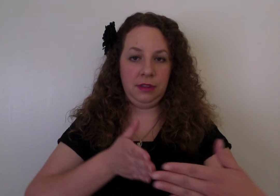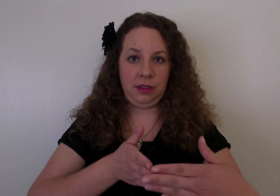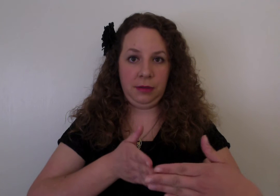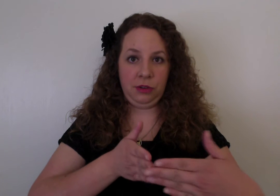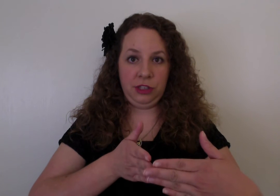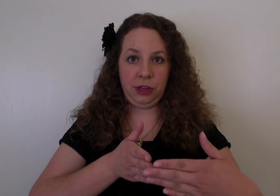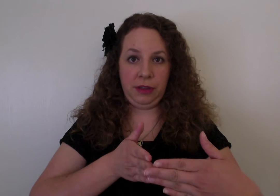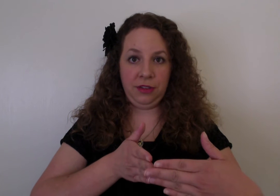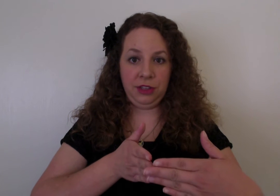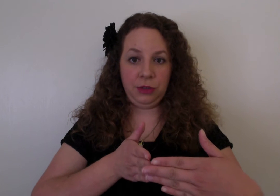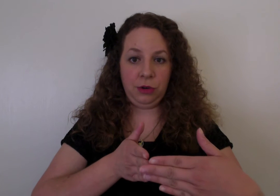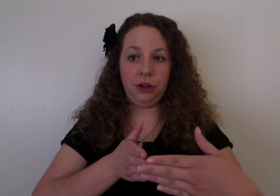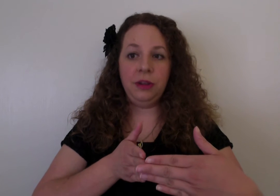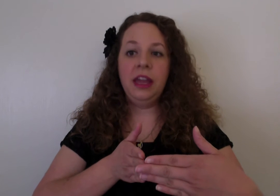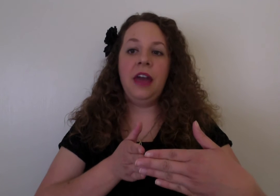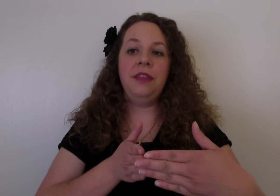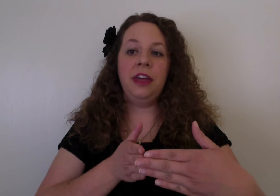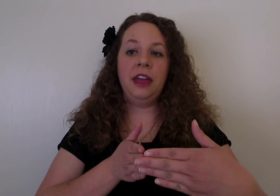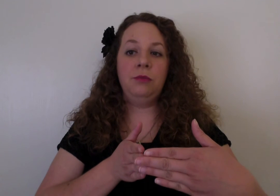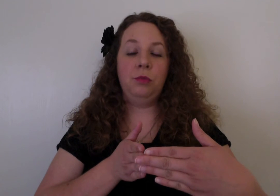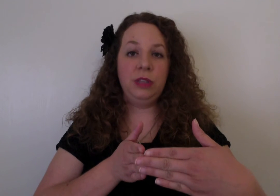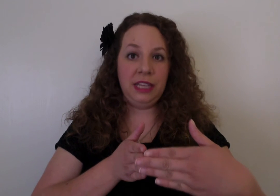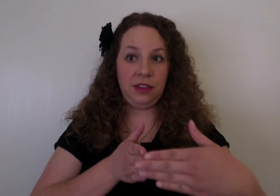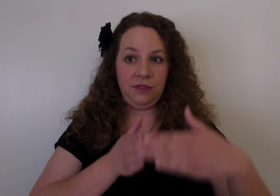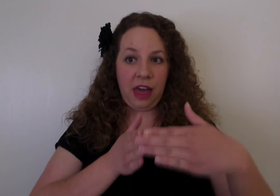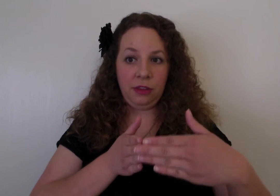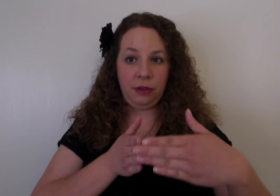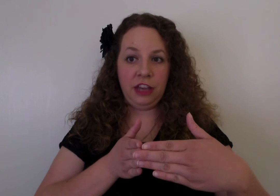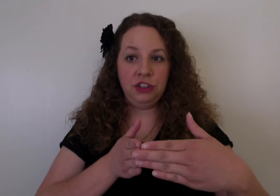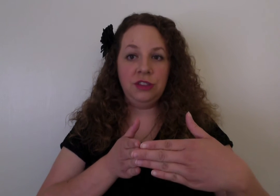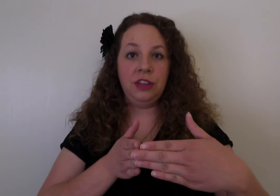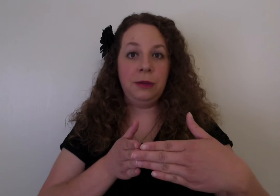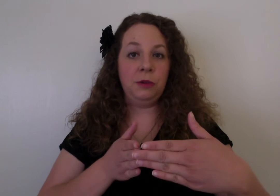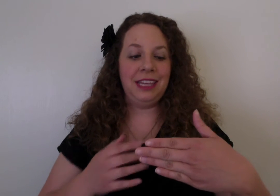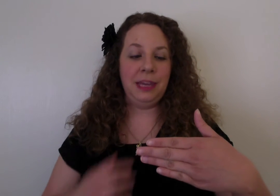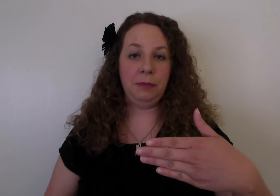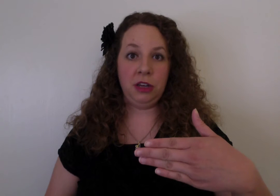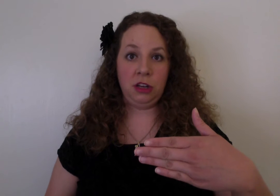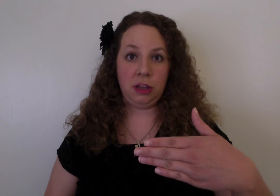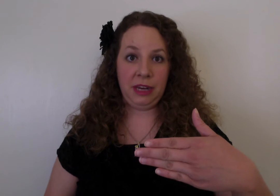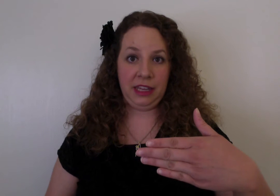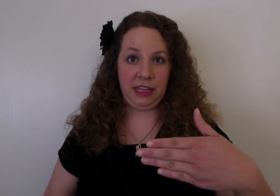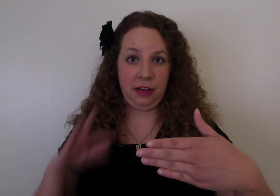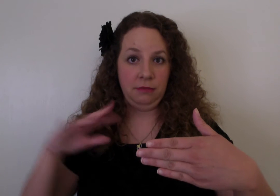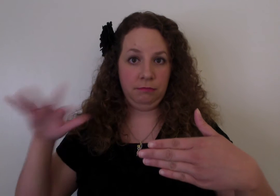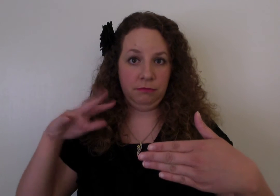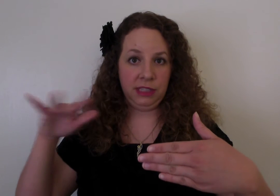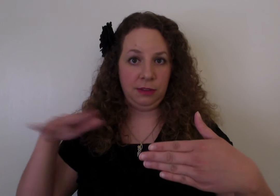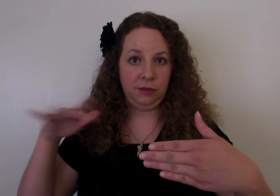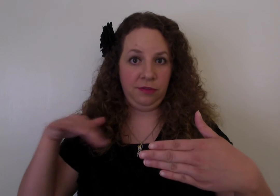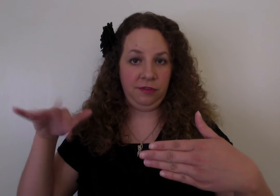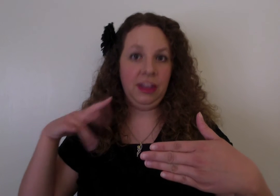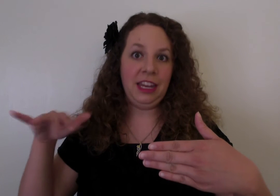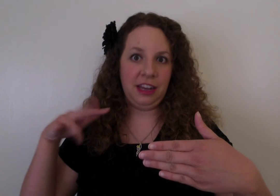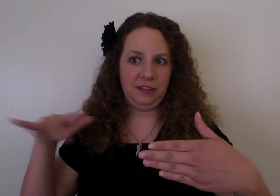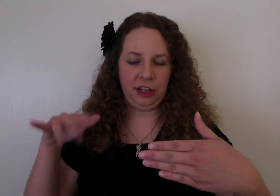Then I'm going to go here in this corner, and then once I give that location, then I'm going to keep my non-dominant hand here. This is the hand I fingerspell